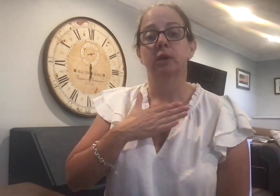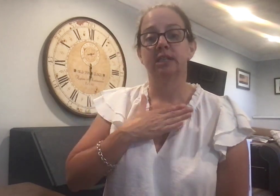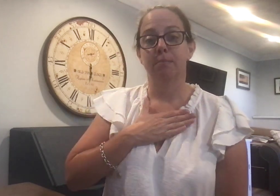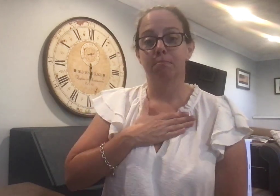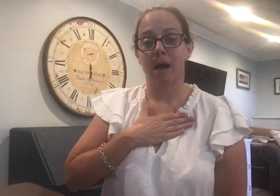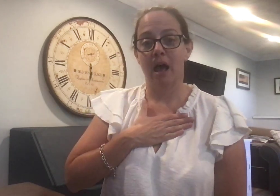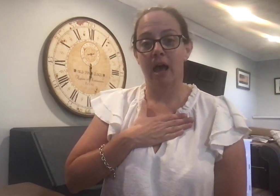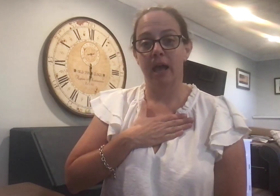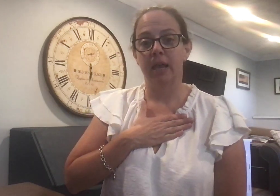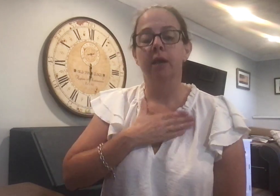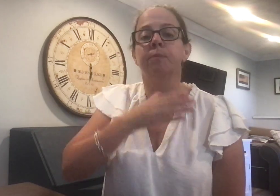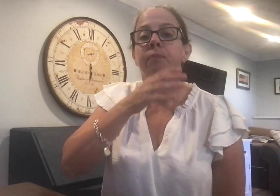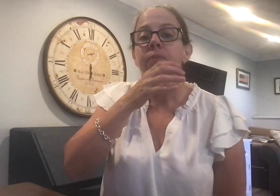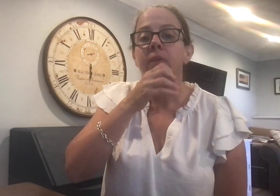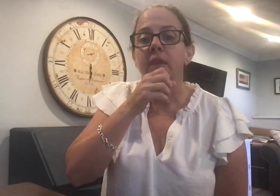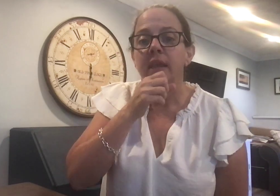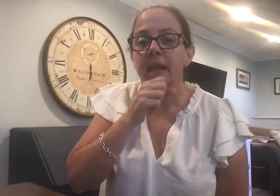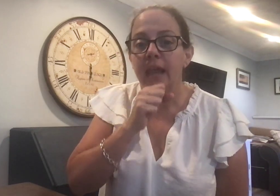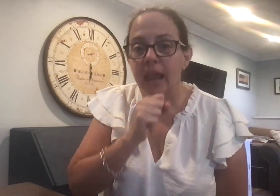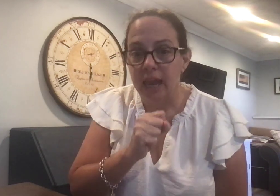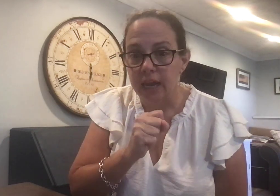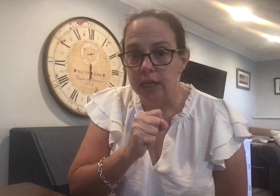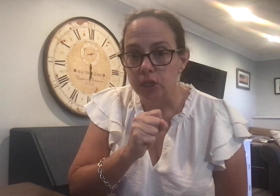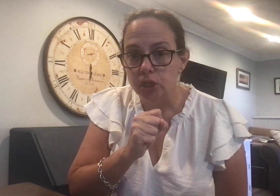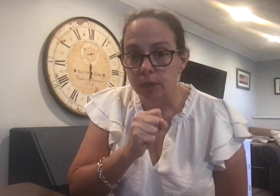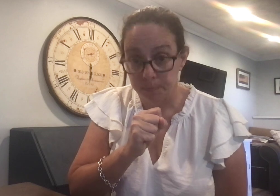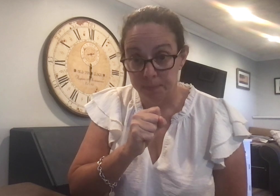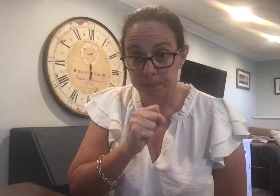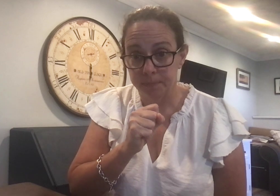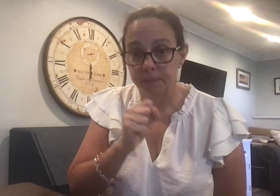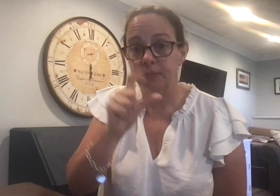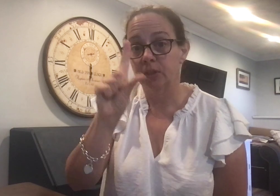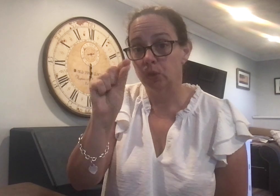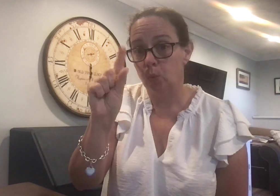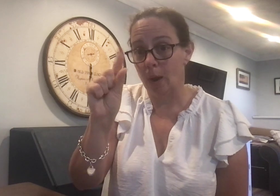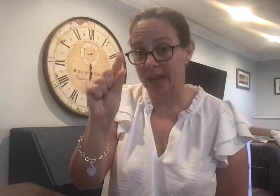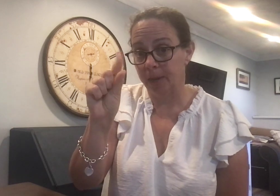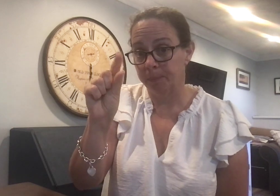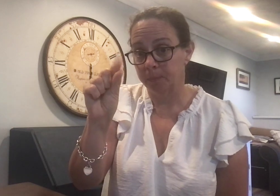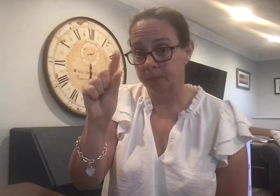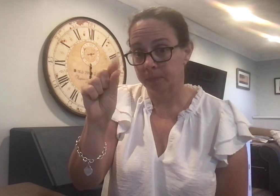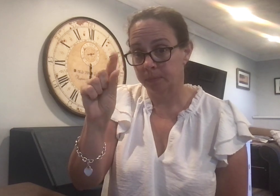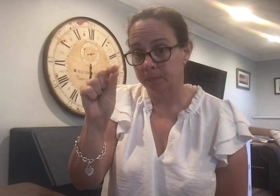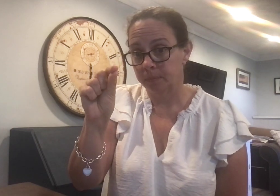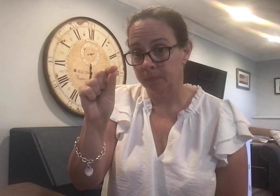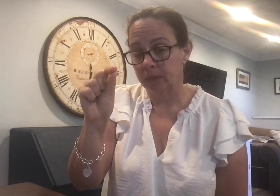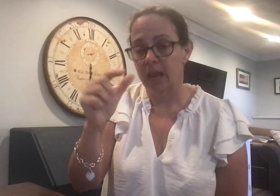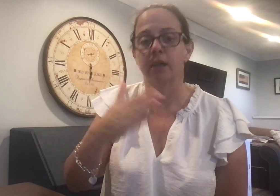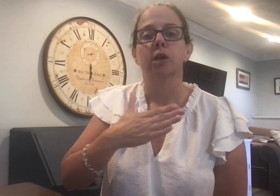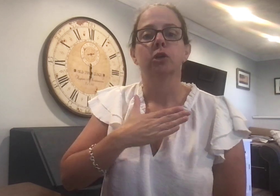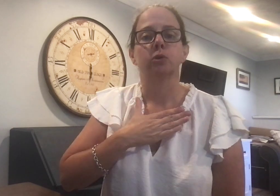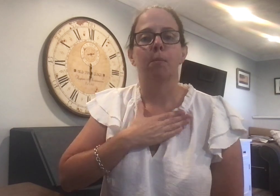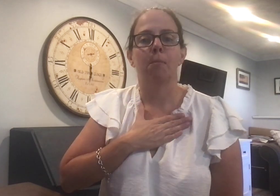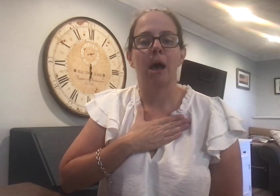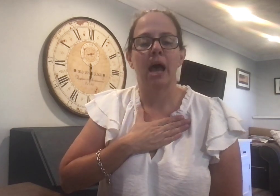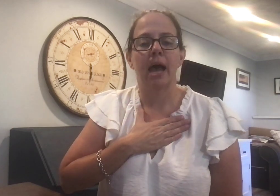say my age, 20. Okay, so